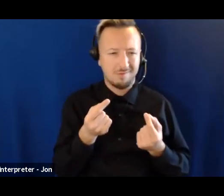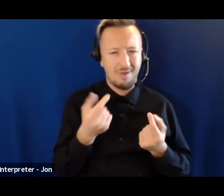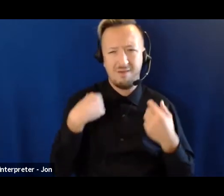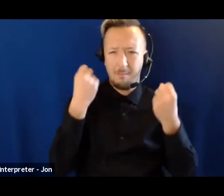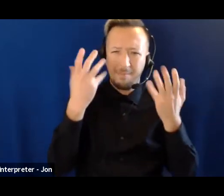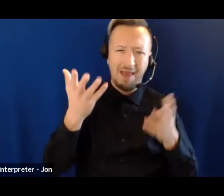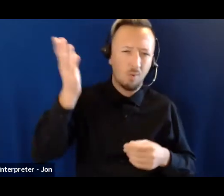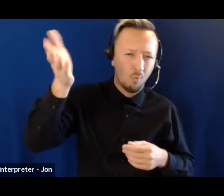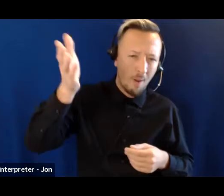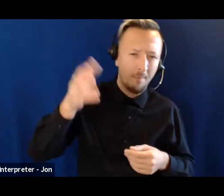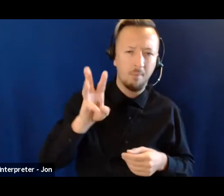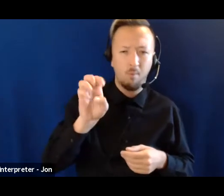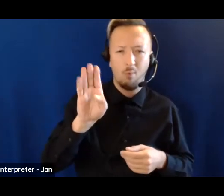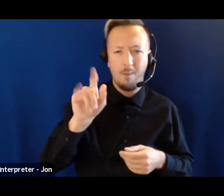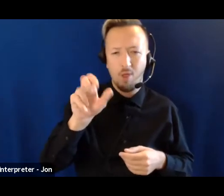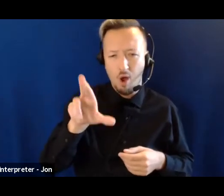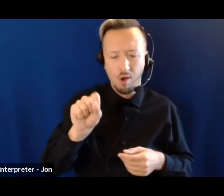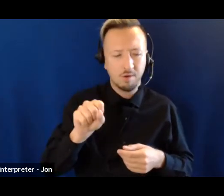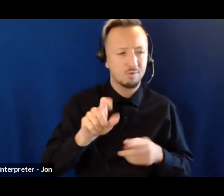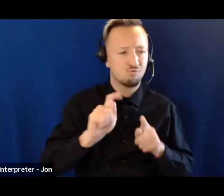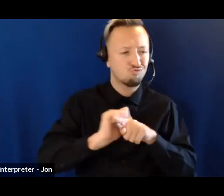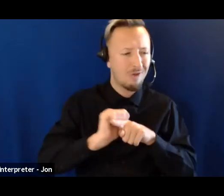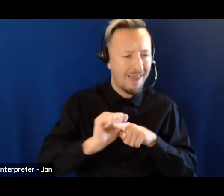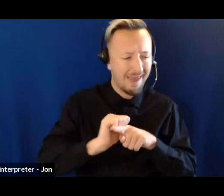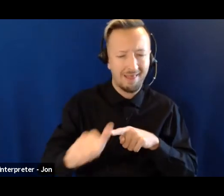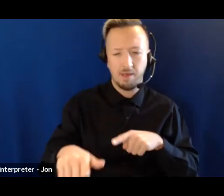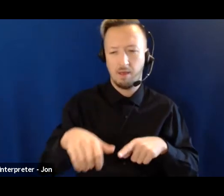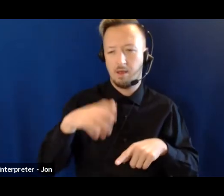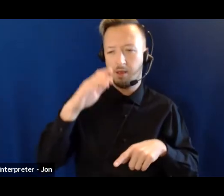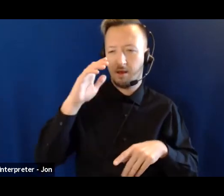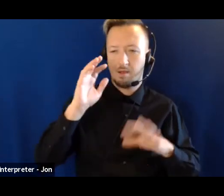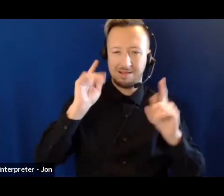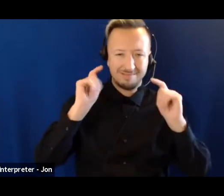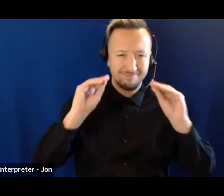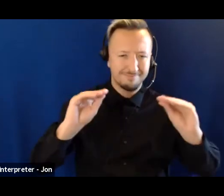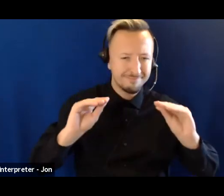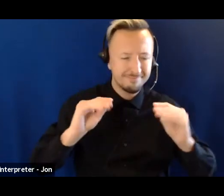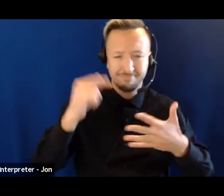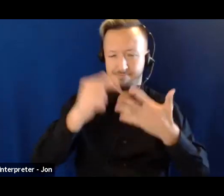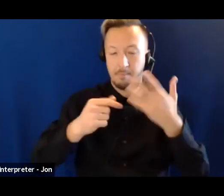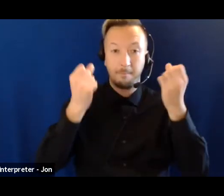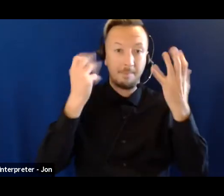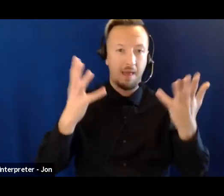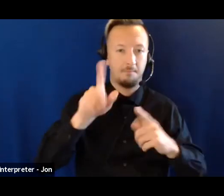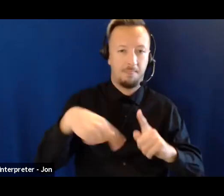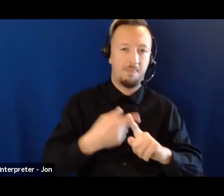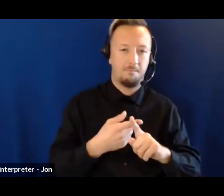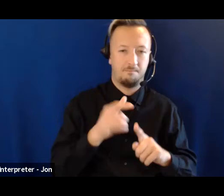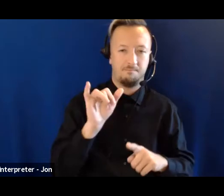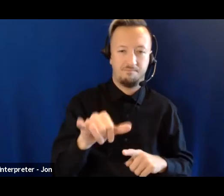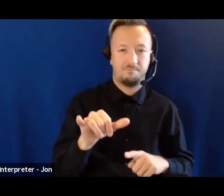tutorials and trainings and stuff like that have been done on this. But I always think, gosh, there just needs to be